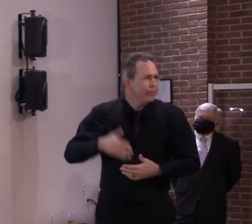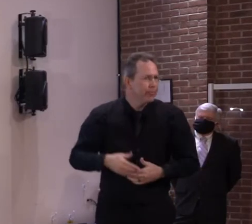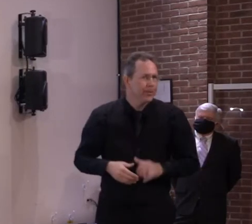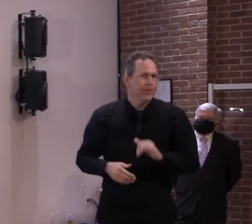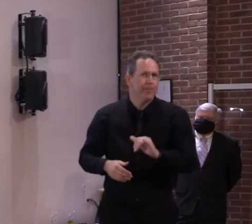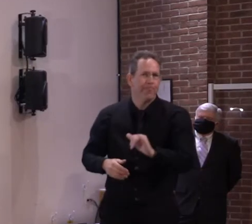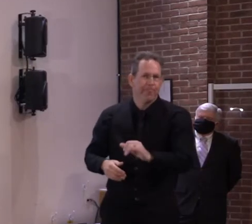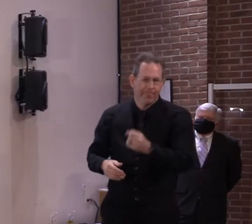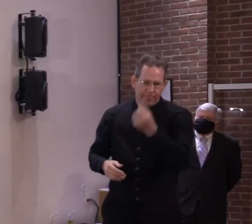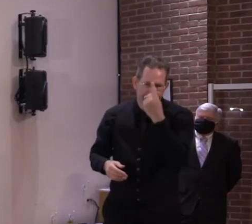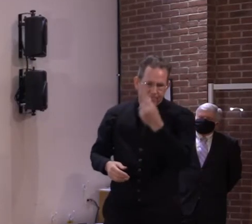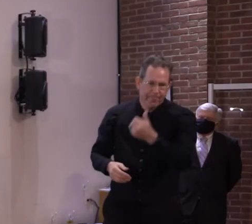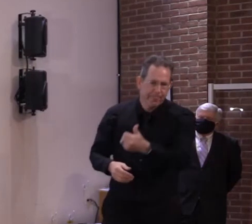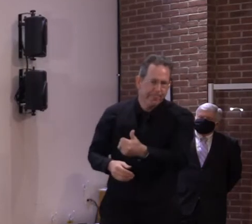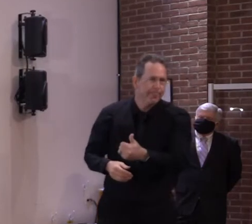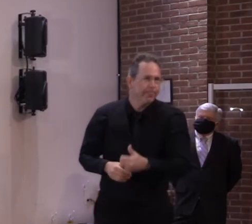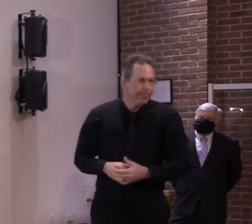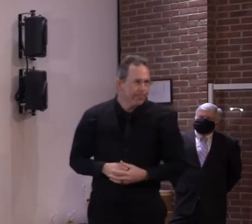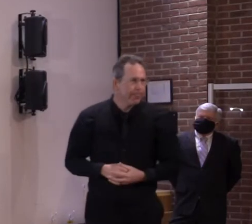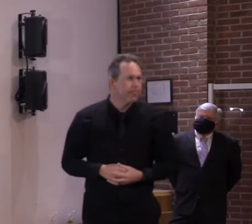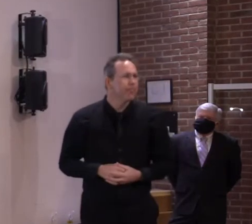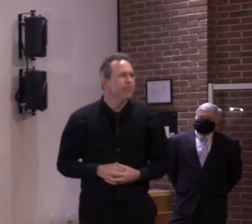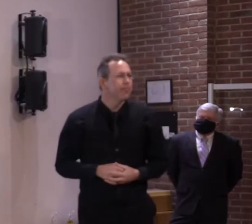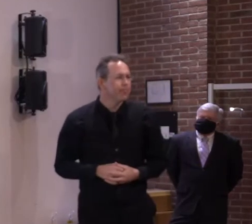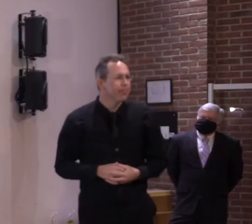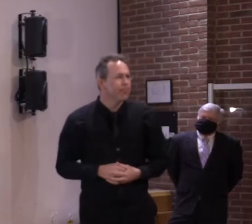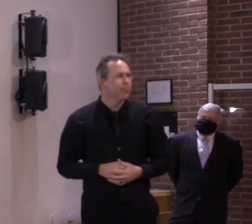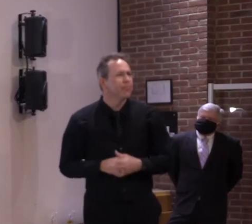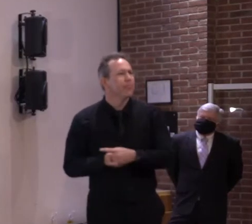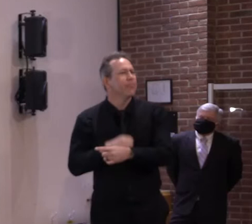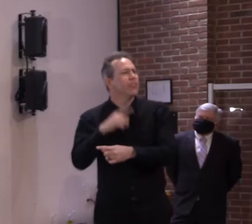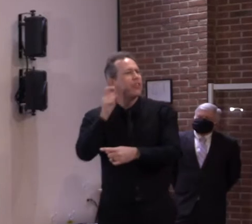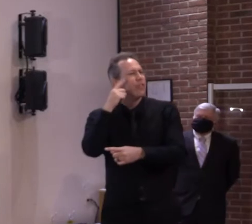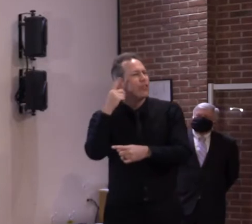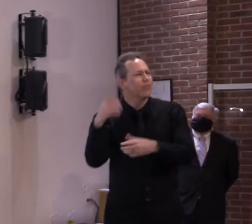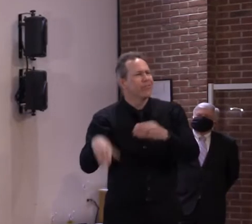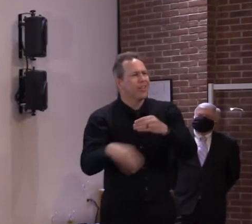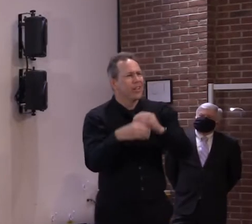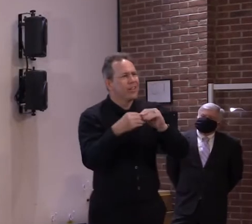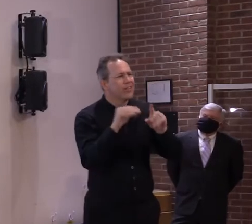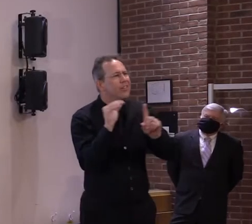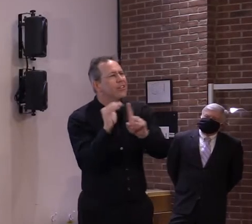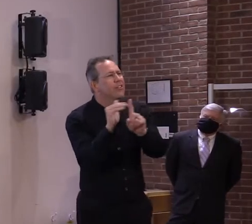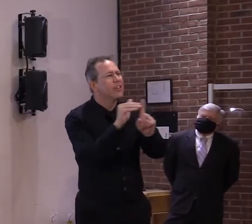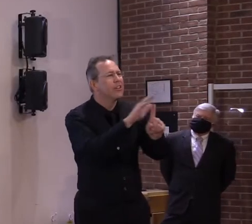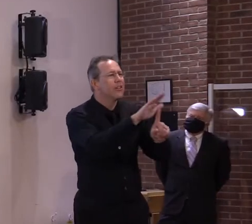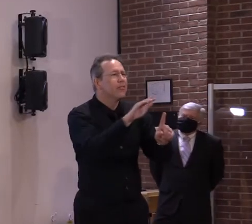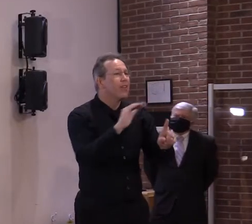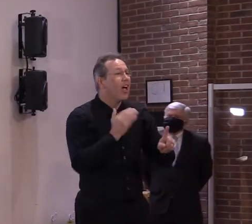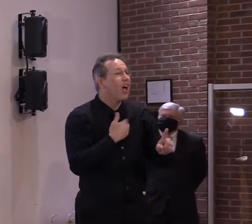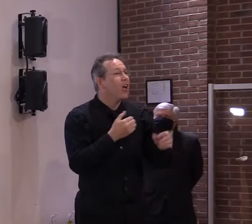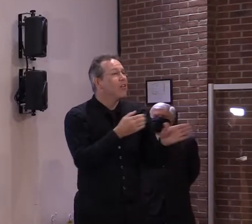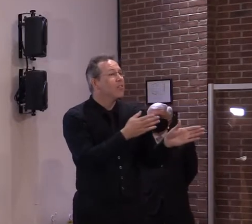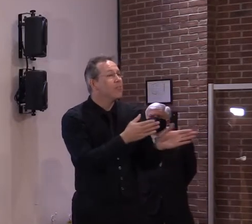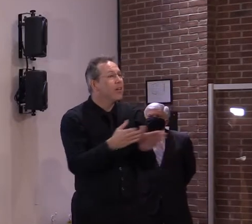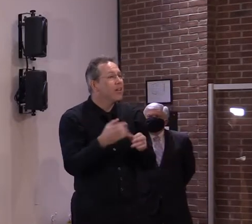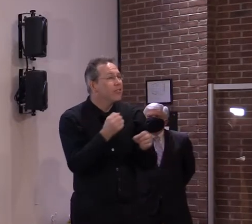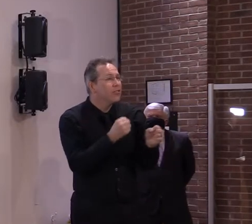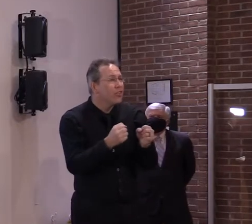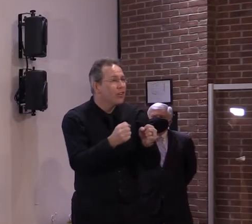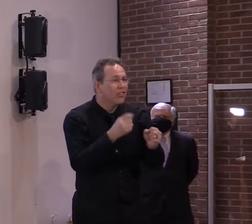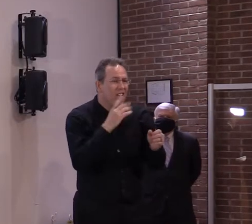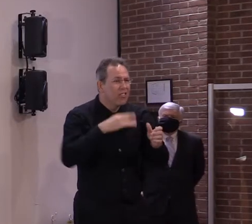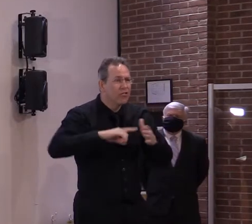And if I could just add to that, just to remind everyone again about our strategy from the beginning, was